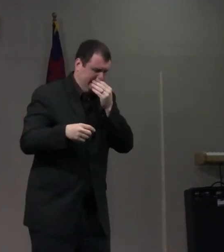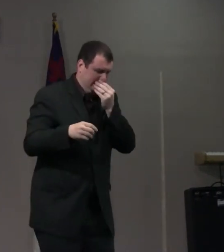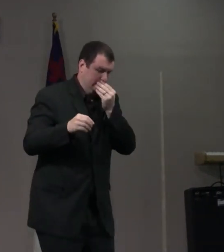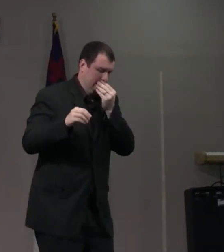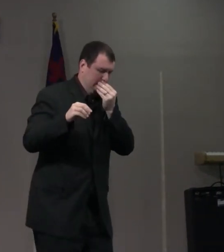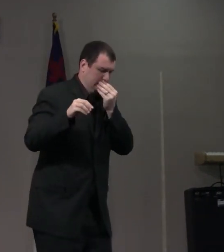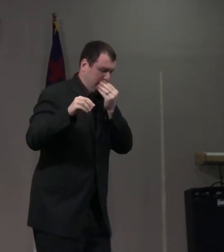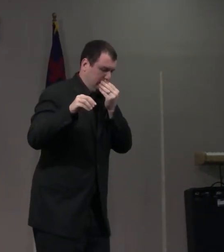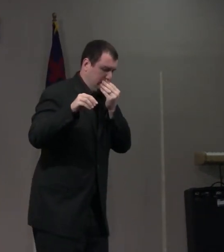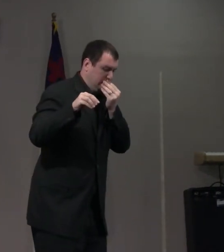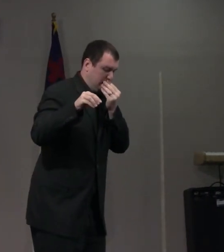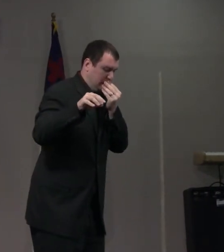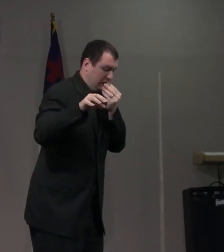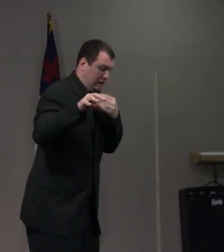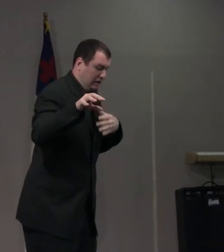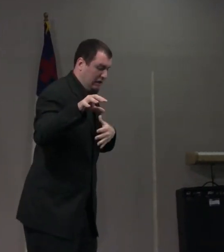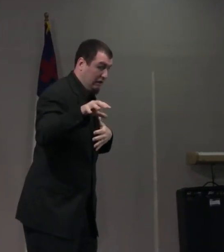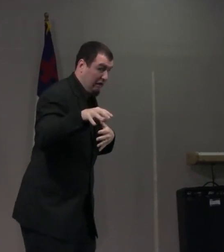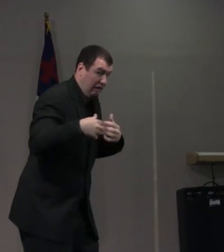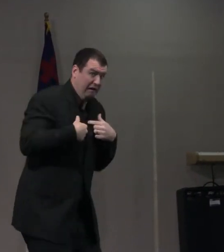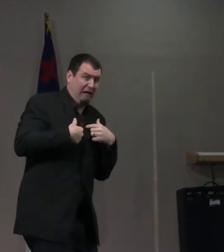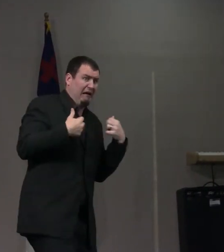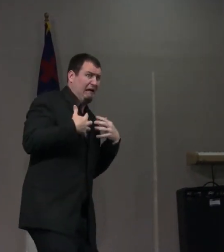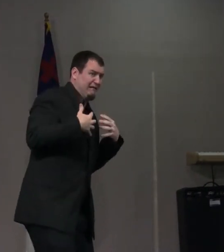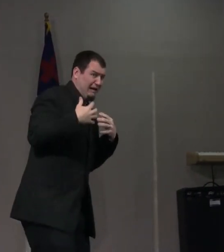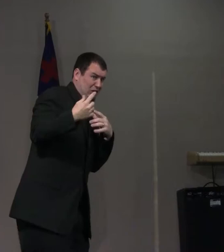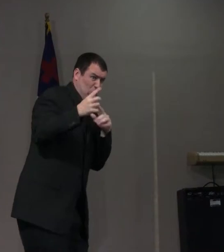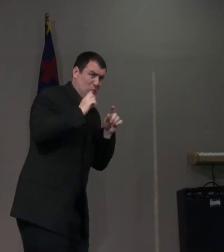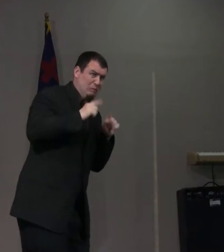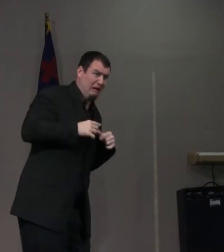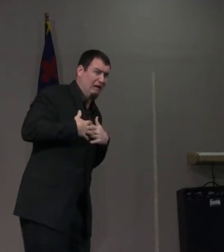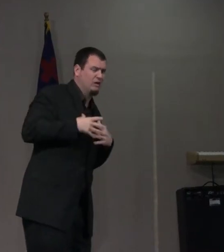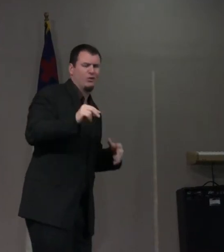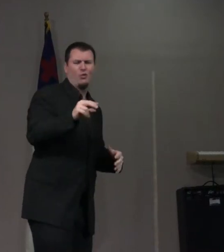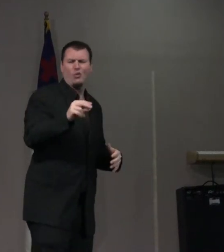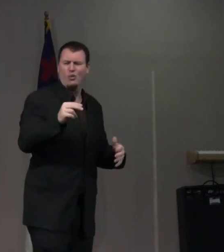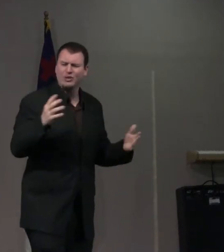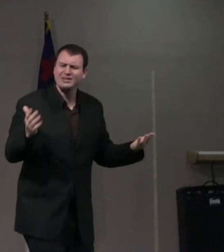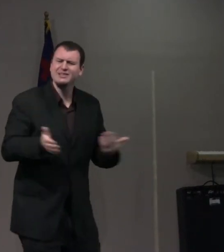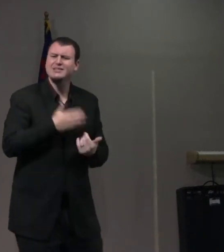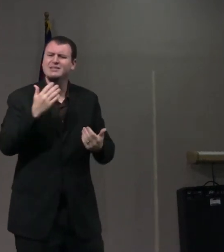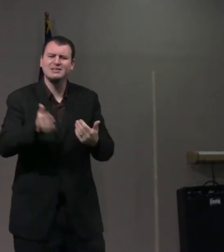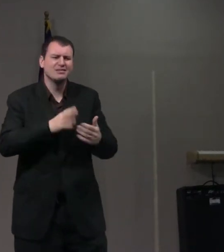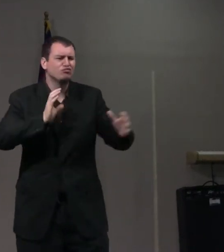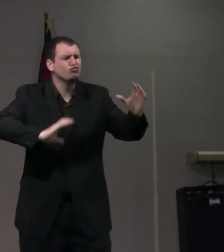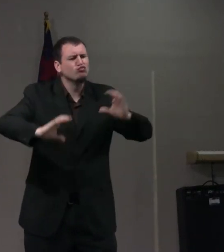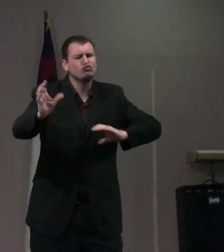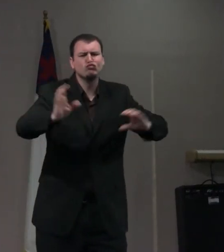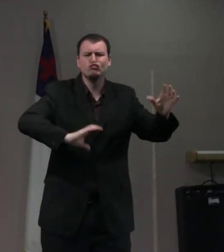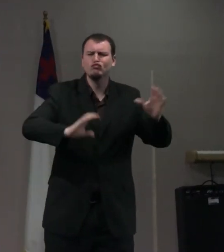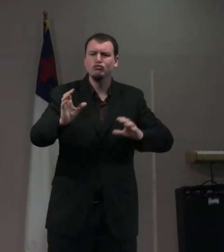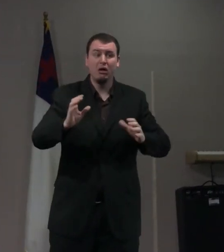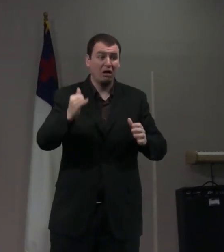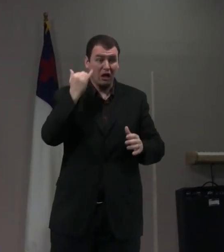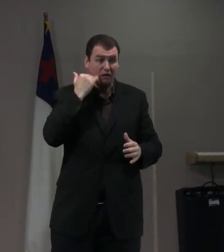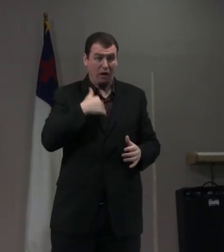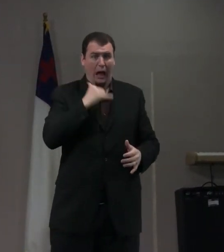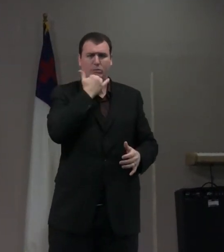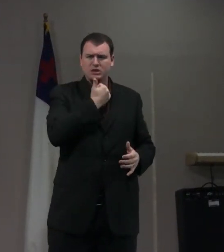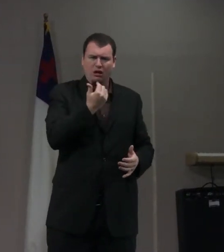and make them afraid to talk to us, afraid of our response. Instead, we should be easy